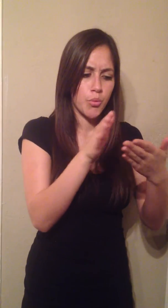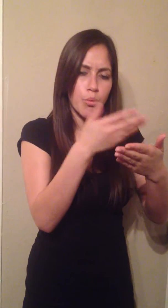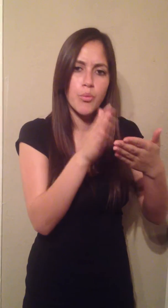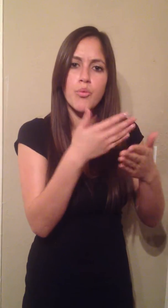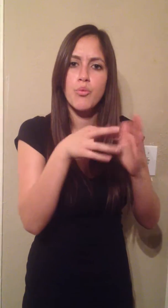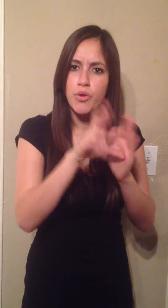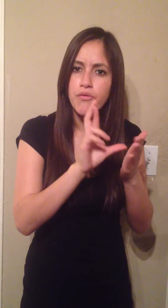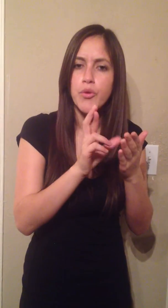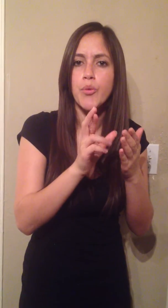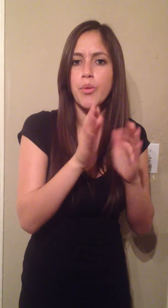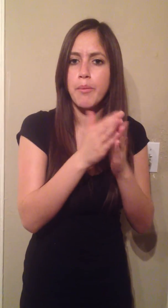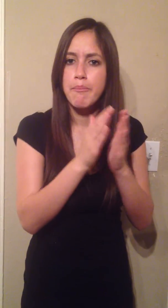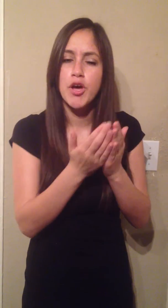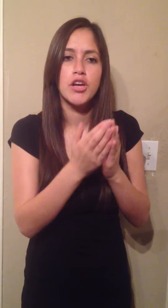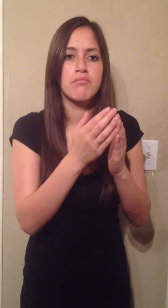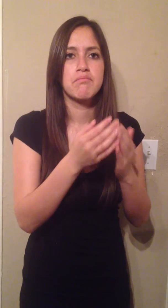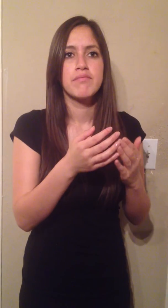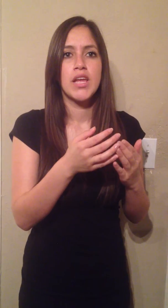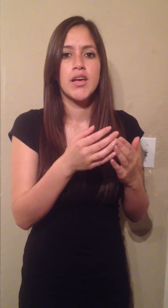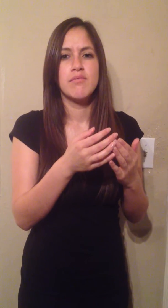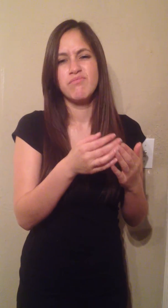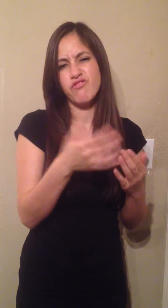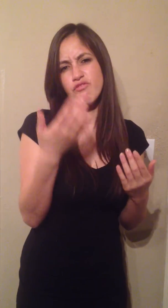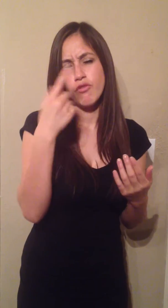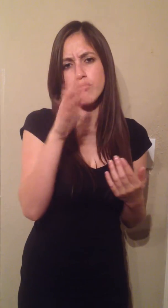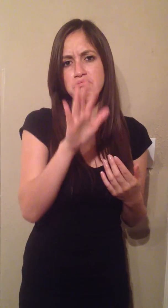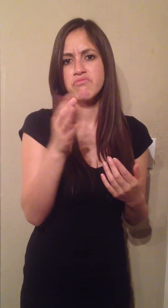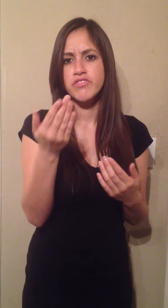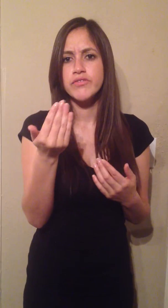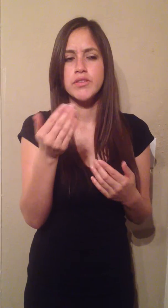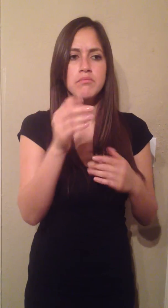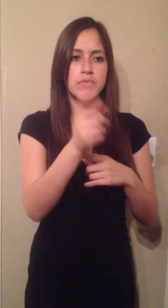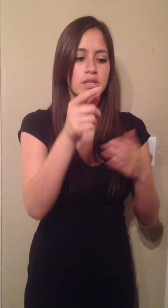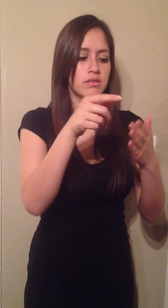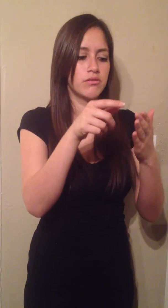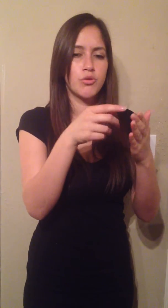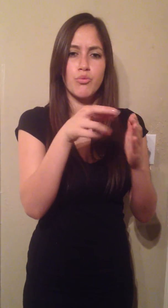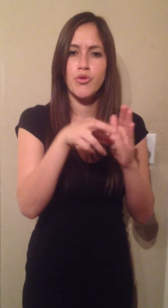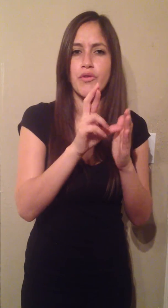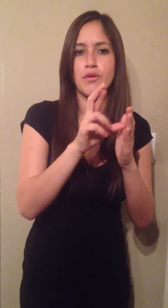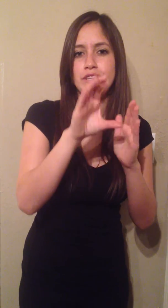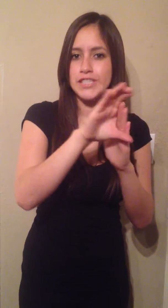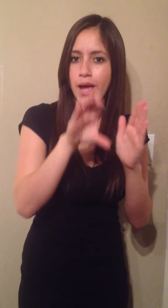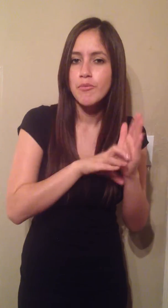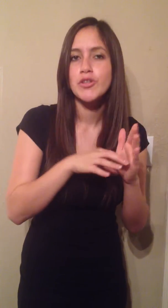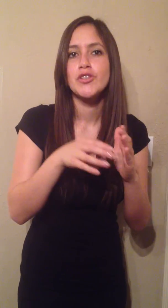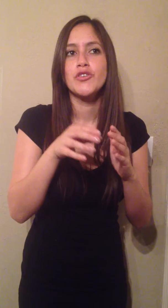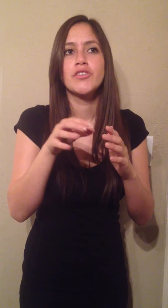main terms, the summary, all of that, it helps you when the teacher talks to start following them right from the